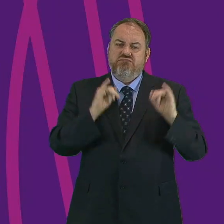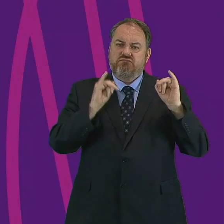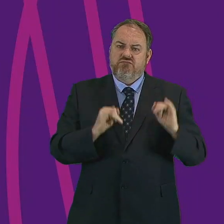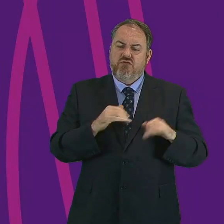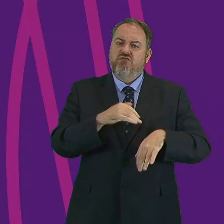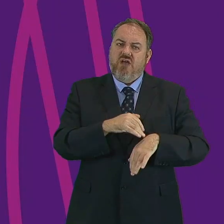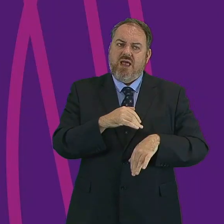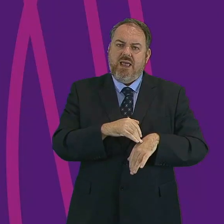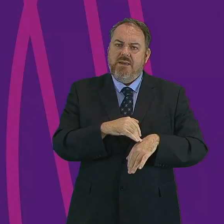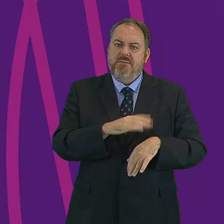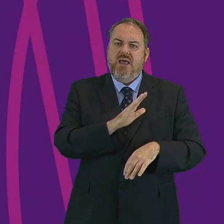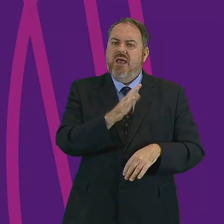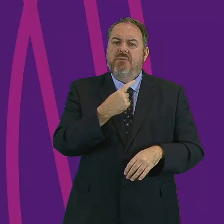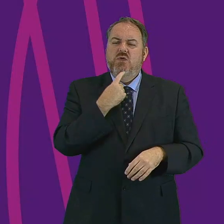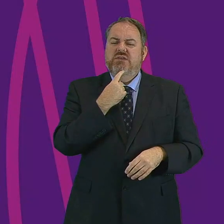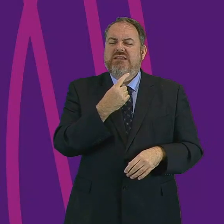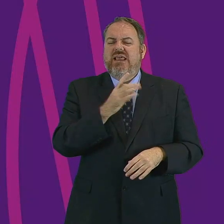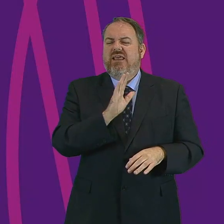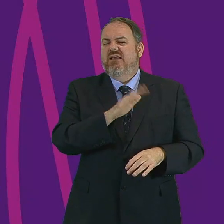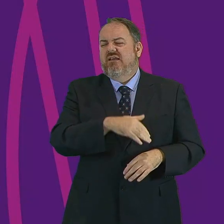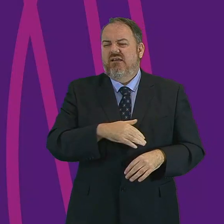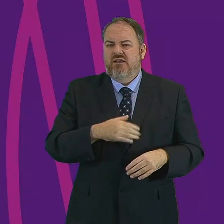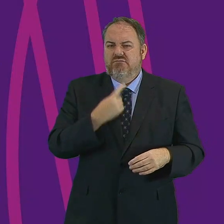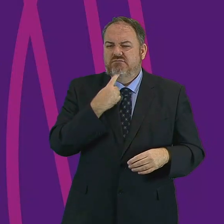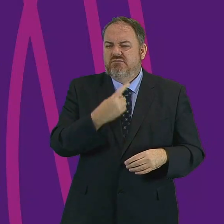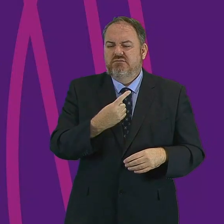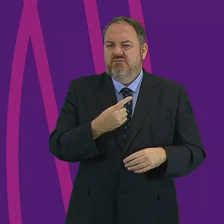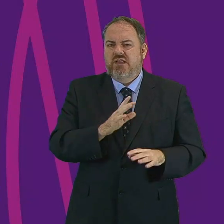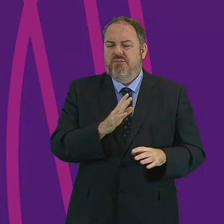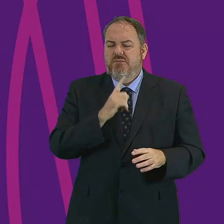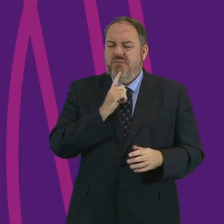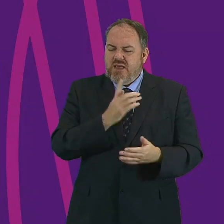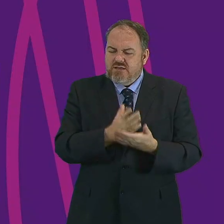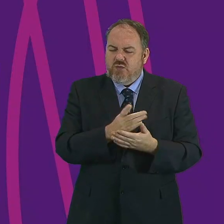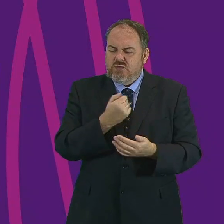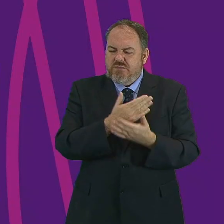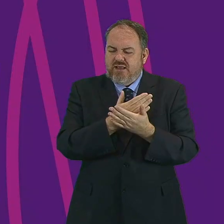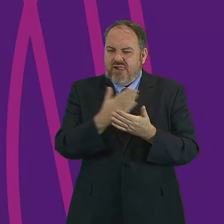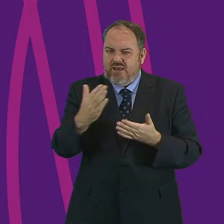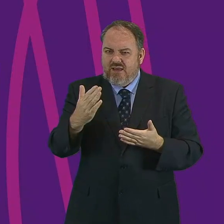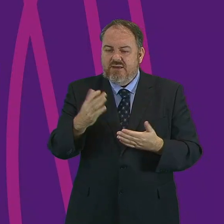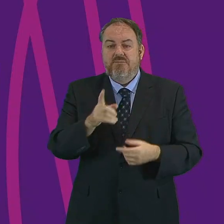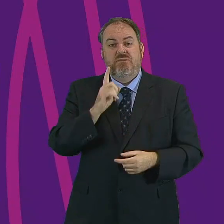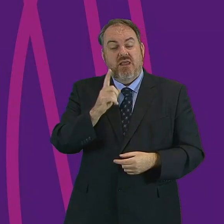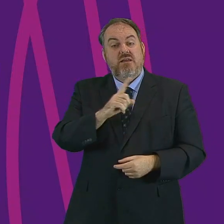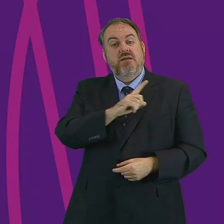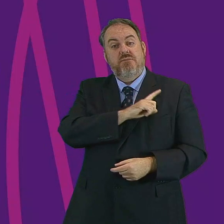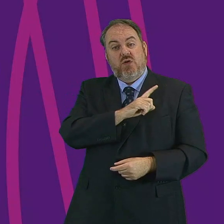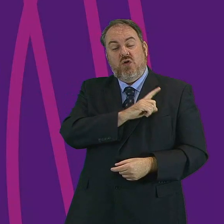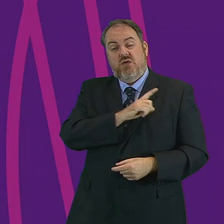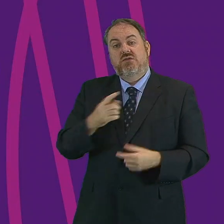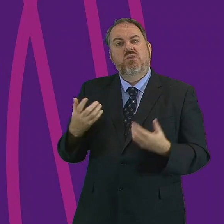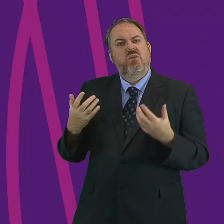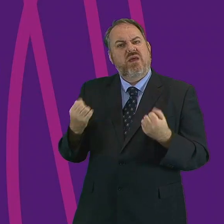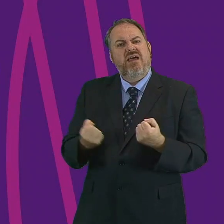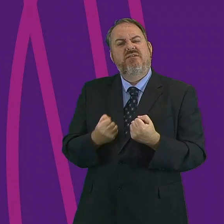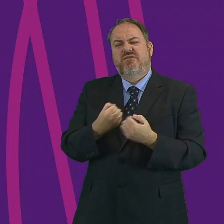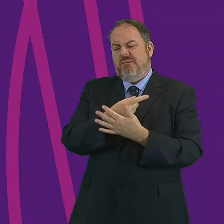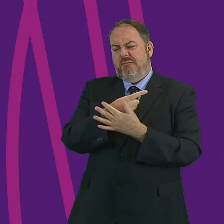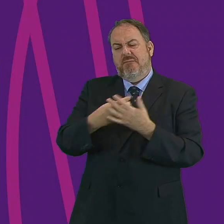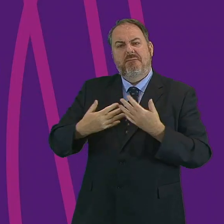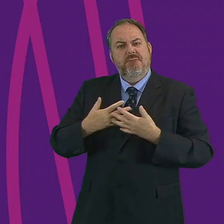to think that I was making this point in order to suggest that it was. But of course, we do see, because of a range of things that the government